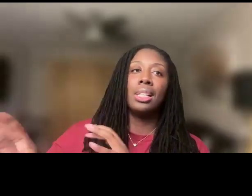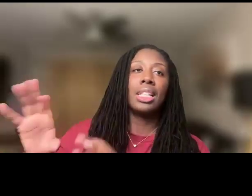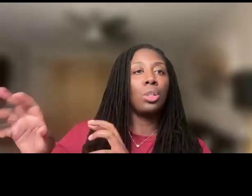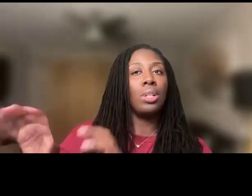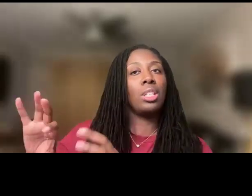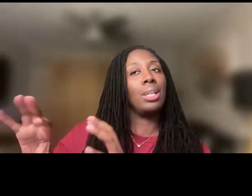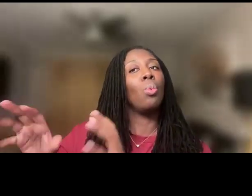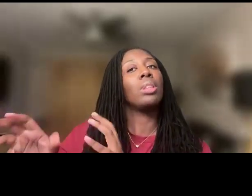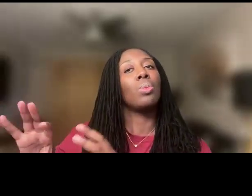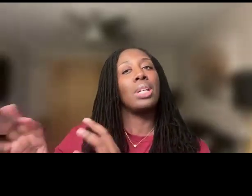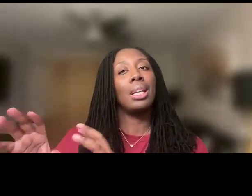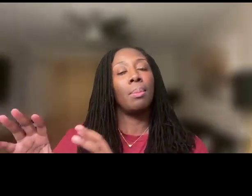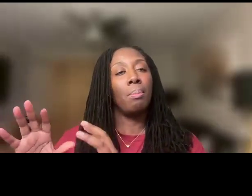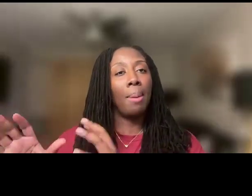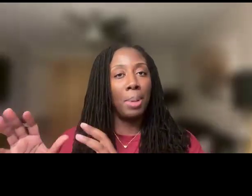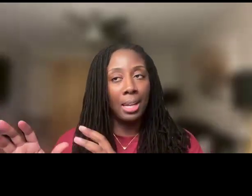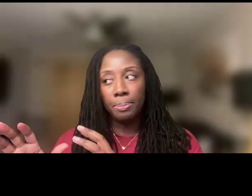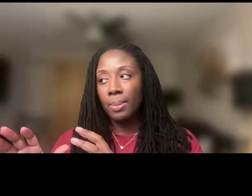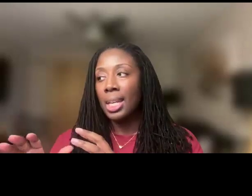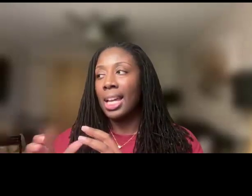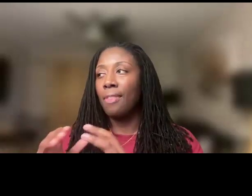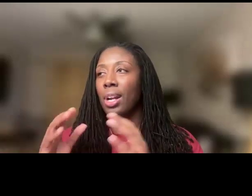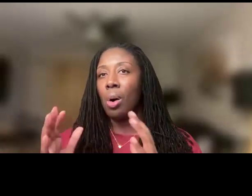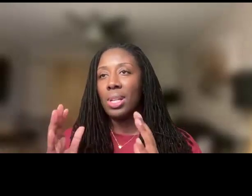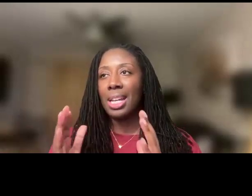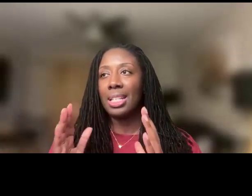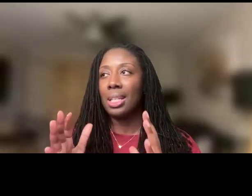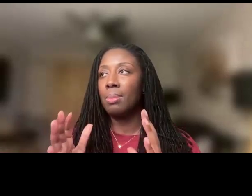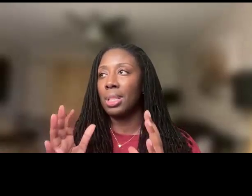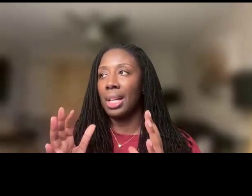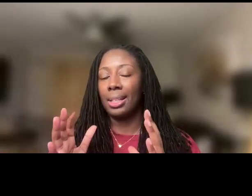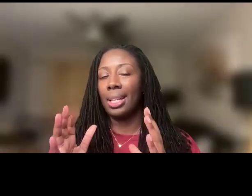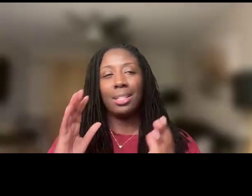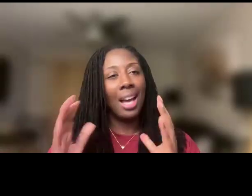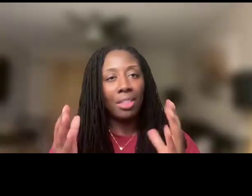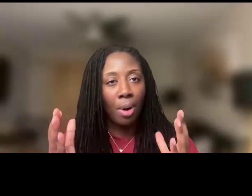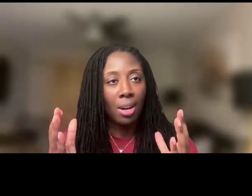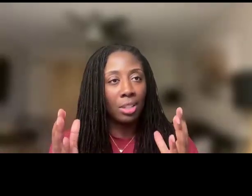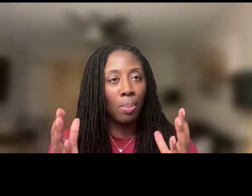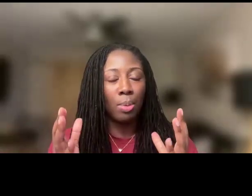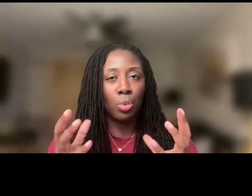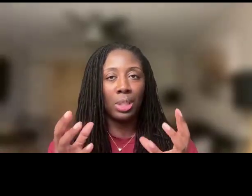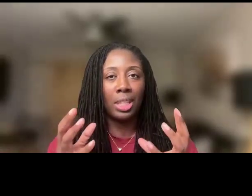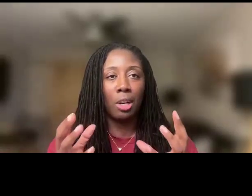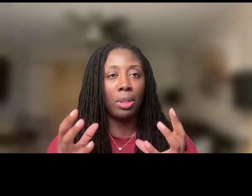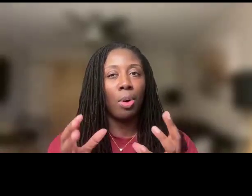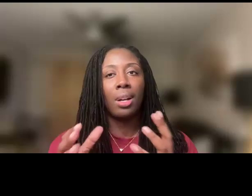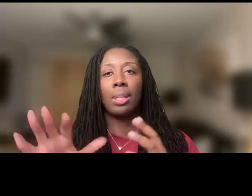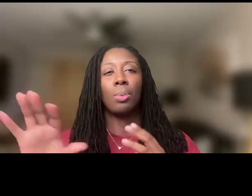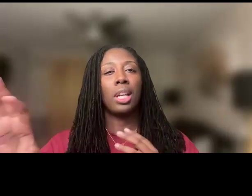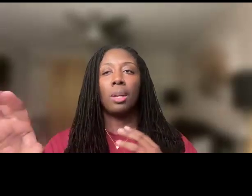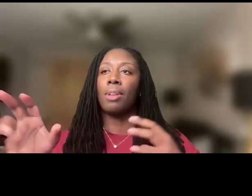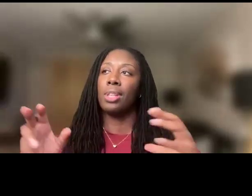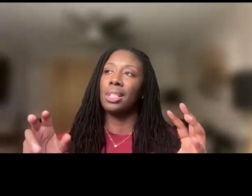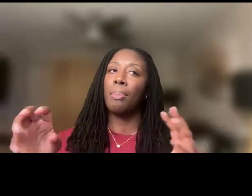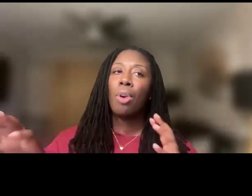to kind of look into it to see what the reasoning may be. And if it always kind of seems like it's not the product, nobody was really scared about the product.